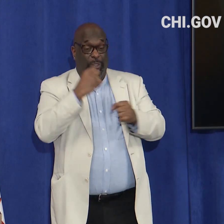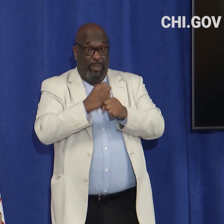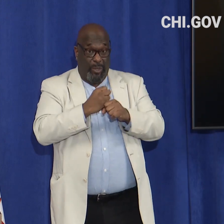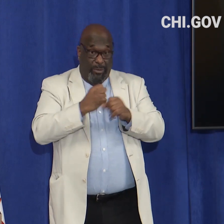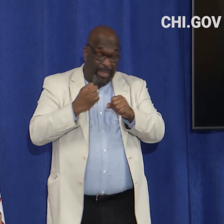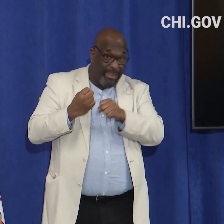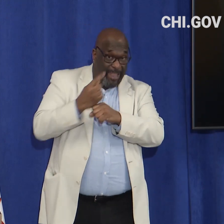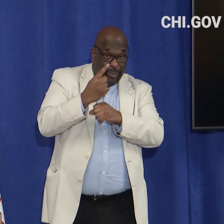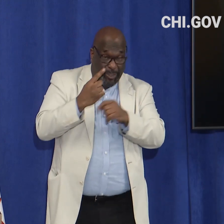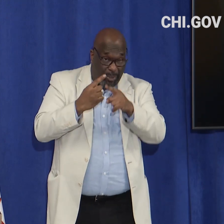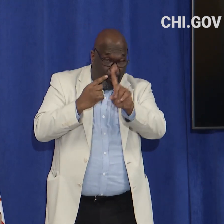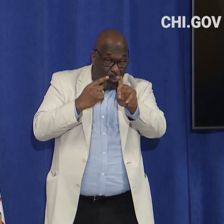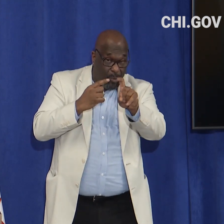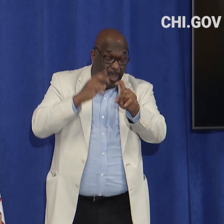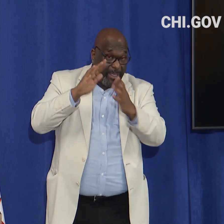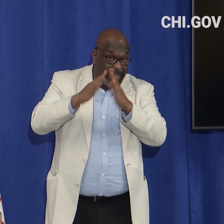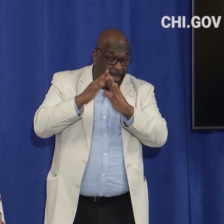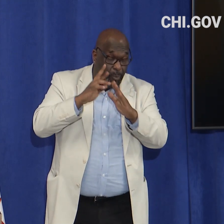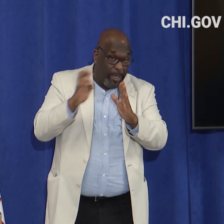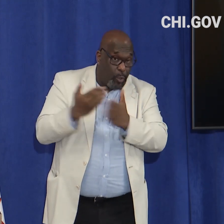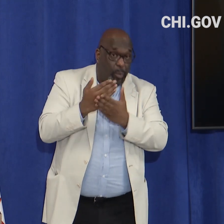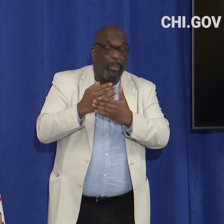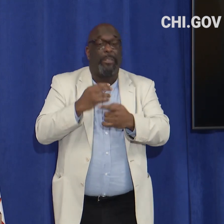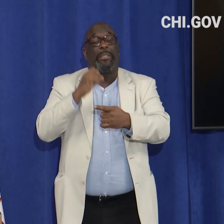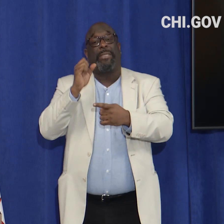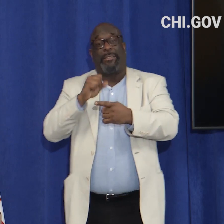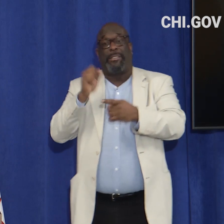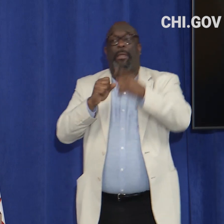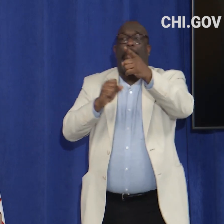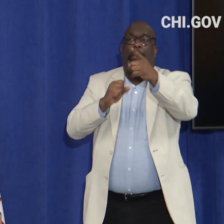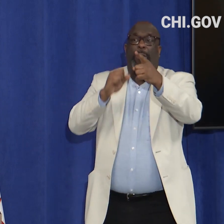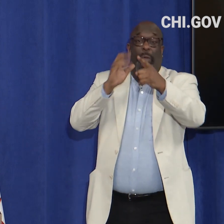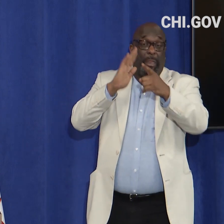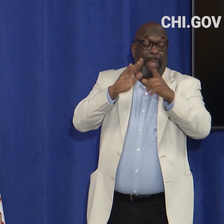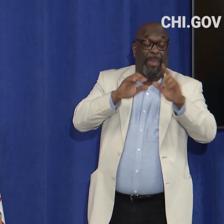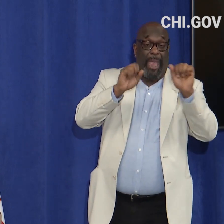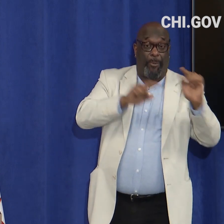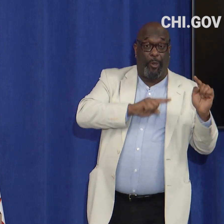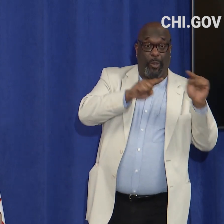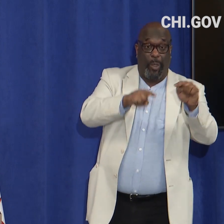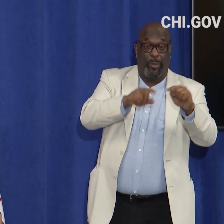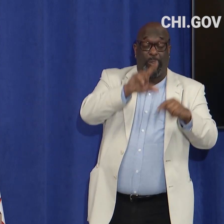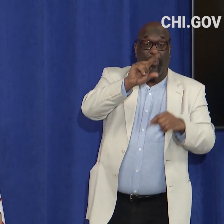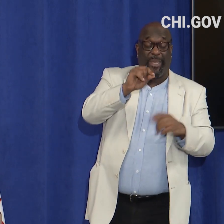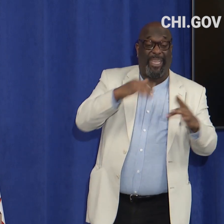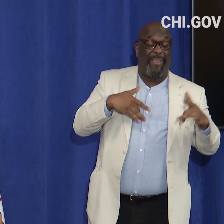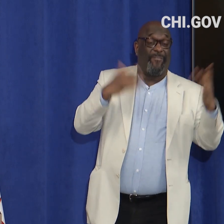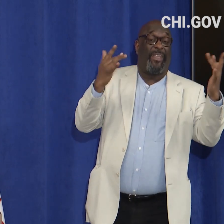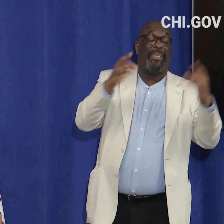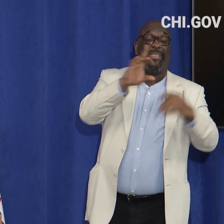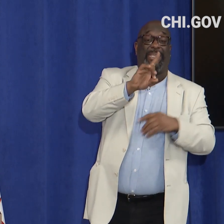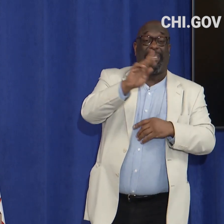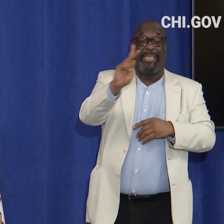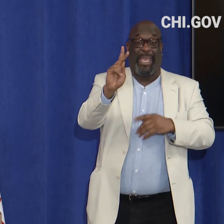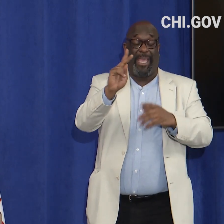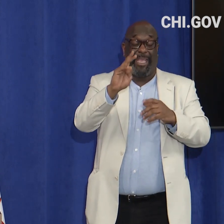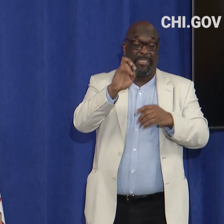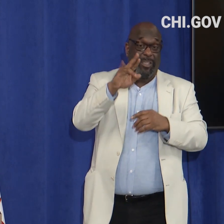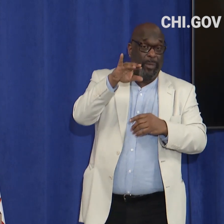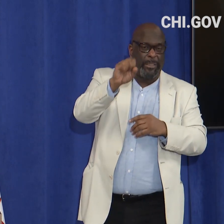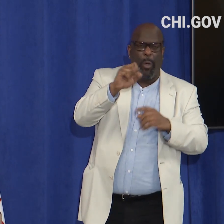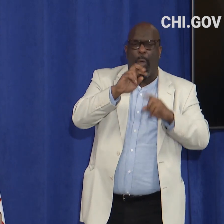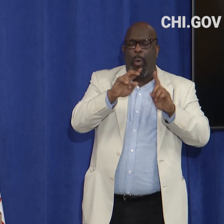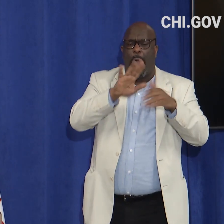And will any audience members be allowed at the 20-event DK series, which those in-person engagements, or is it